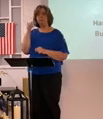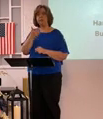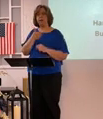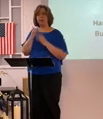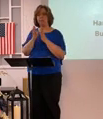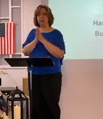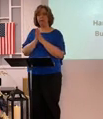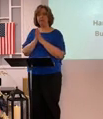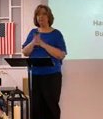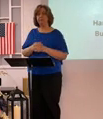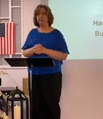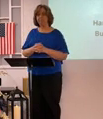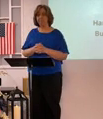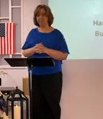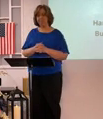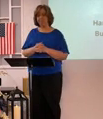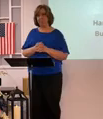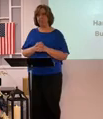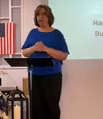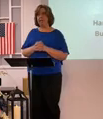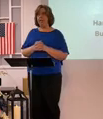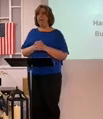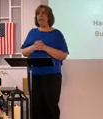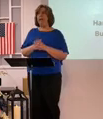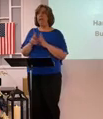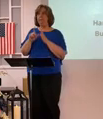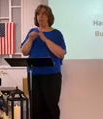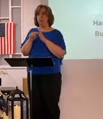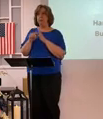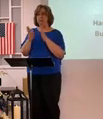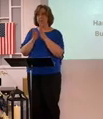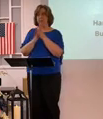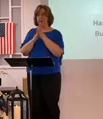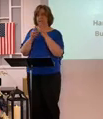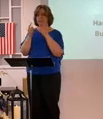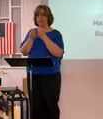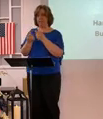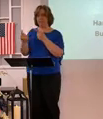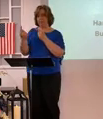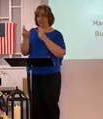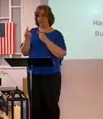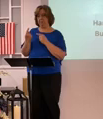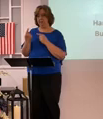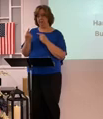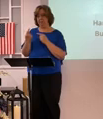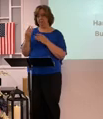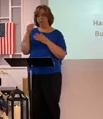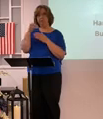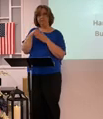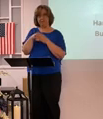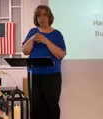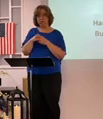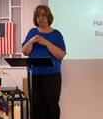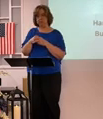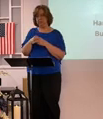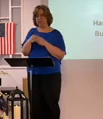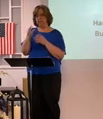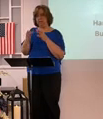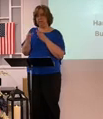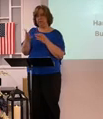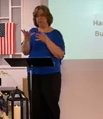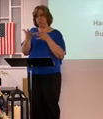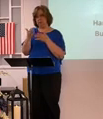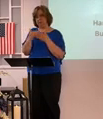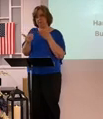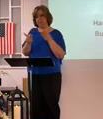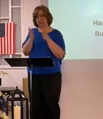But, in a moment, the praise team is going to be coming back up to lead us in a song of invitation. If you have something you'd like to